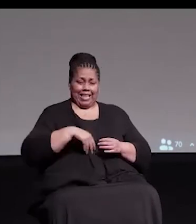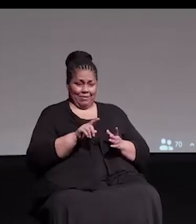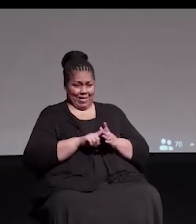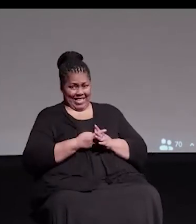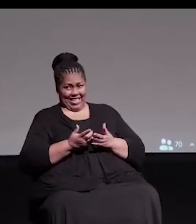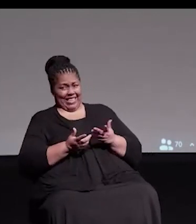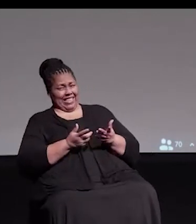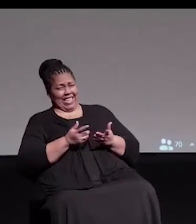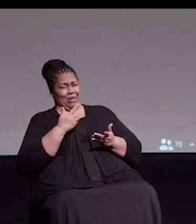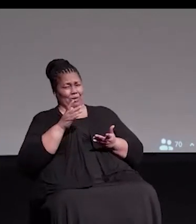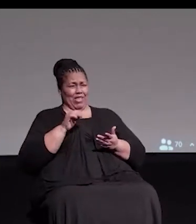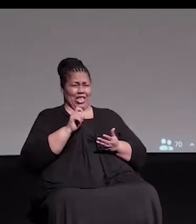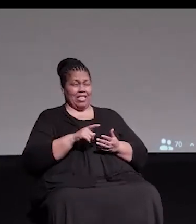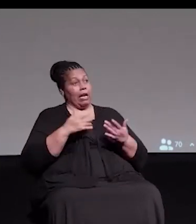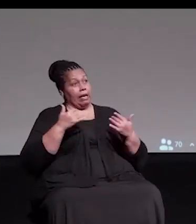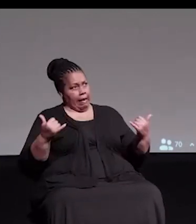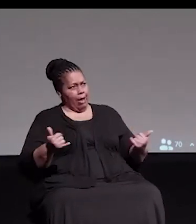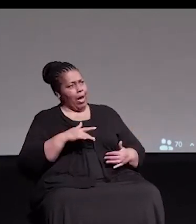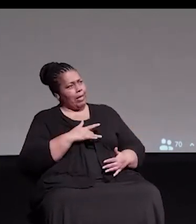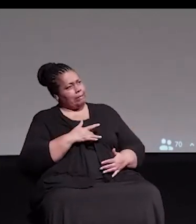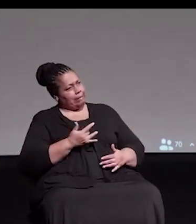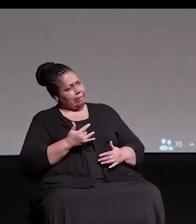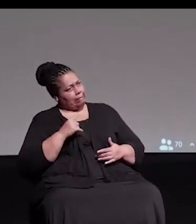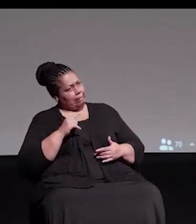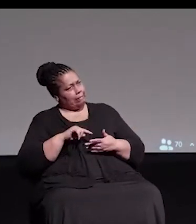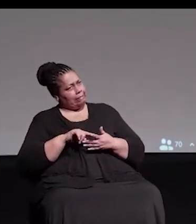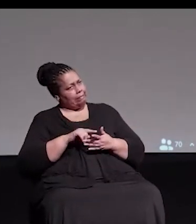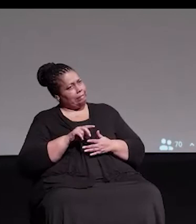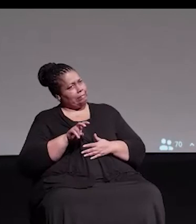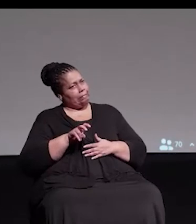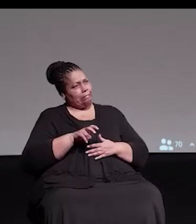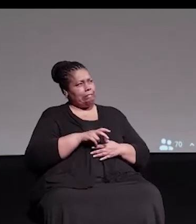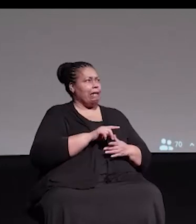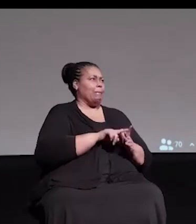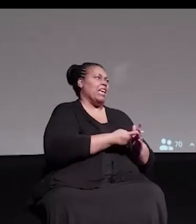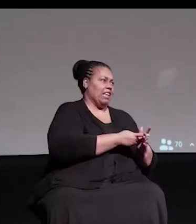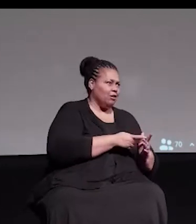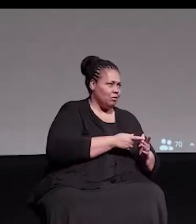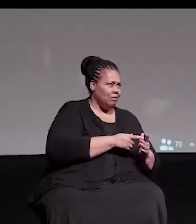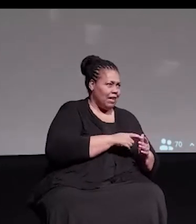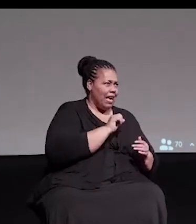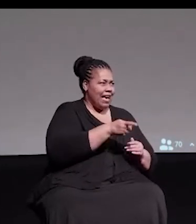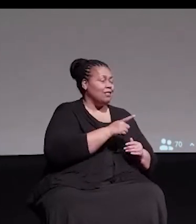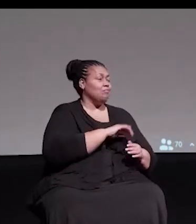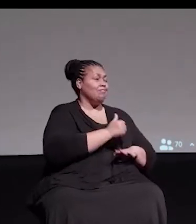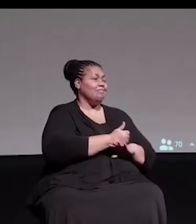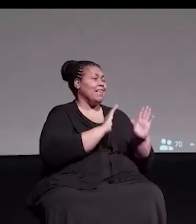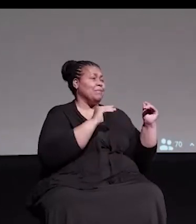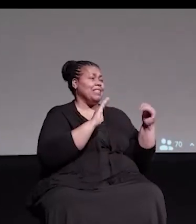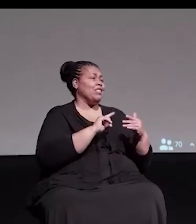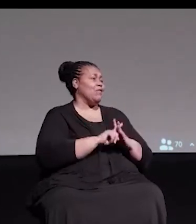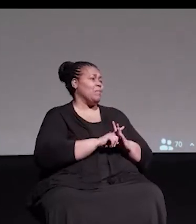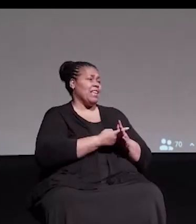now I'm leaning more towards maybe you ask at the beginning. Maybe it is good to just set the expectation out the gate that this is